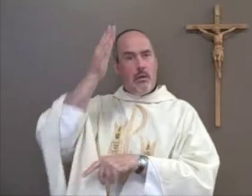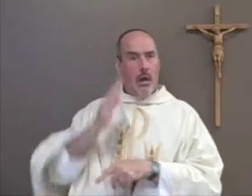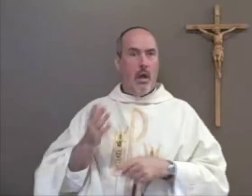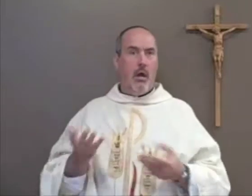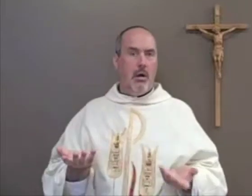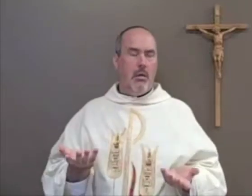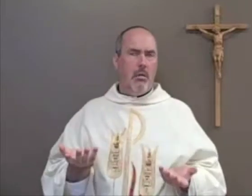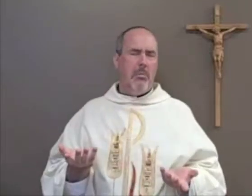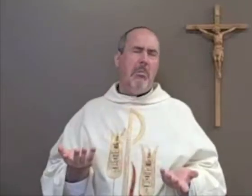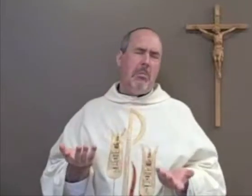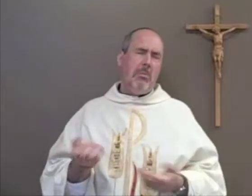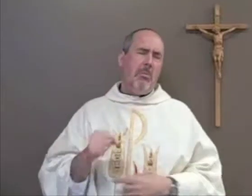God.